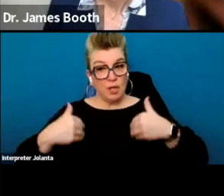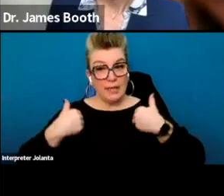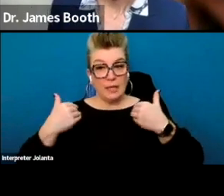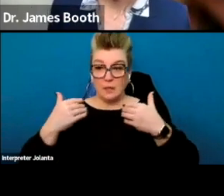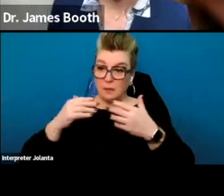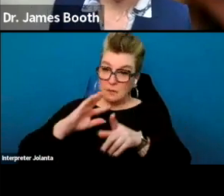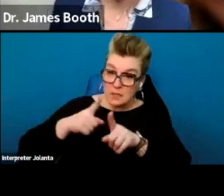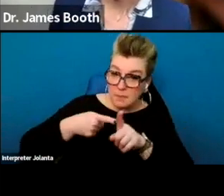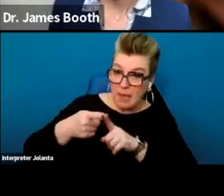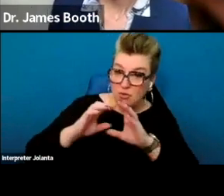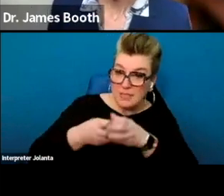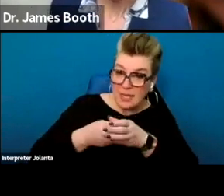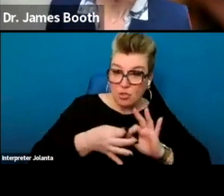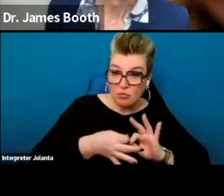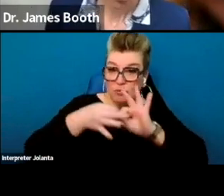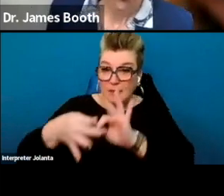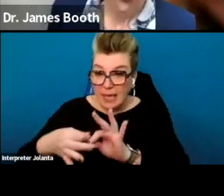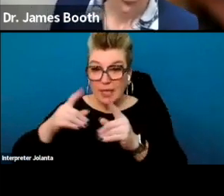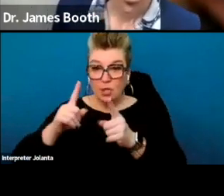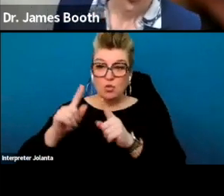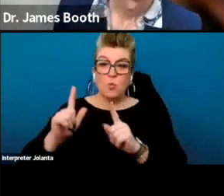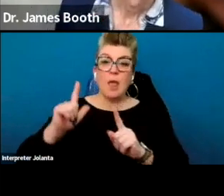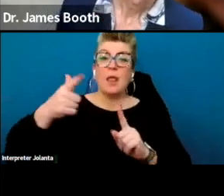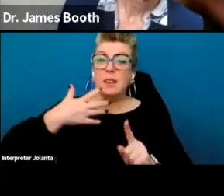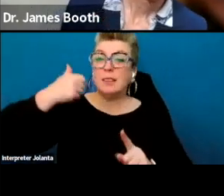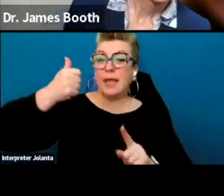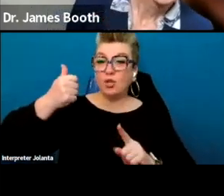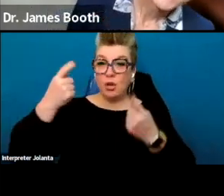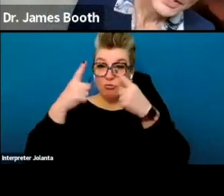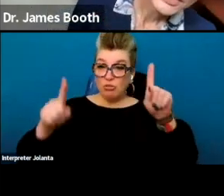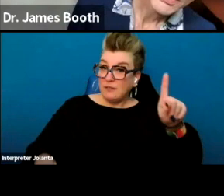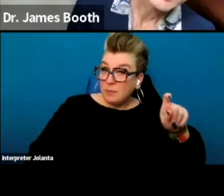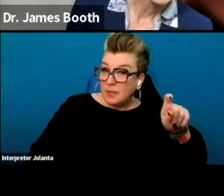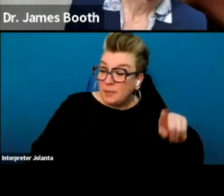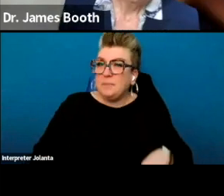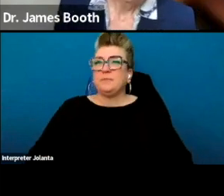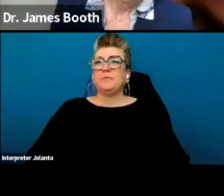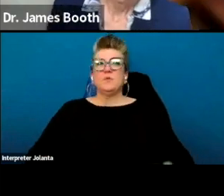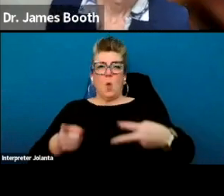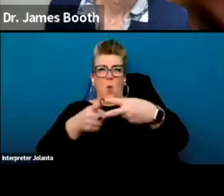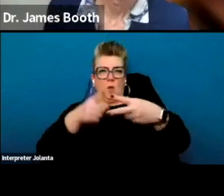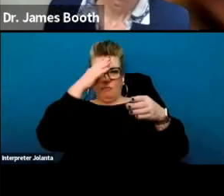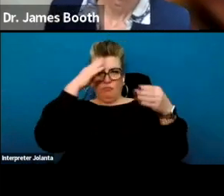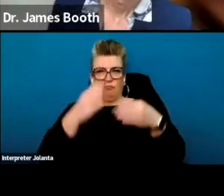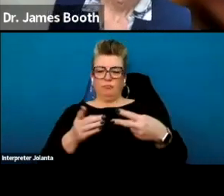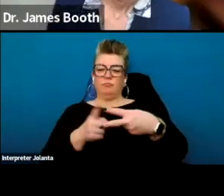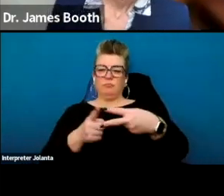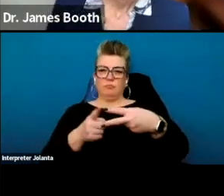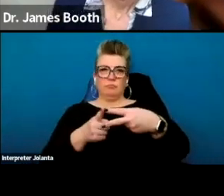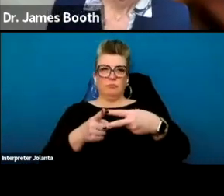to later achievement. So in terms of the first question,